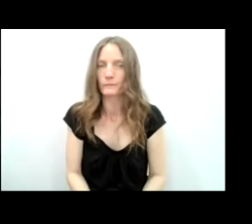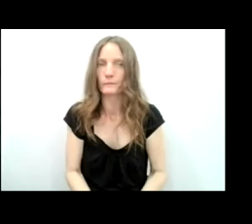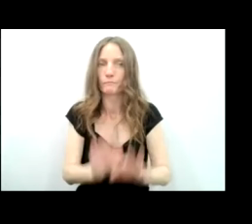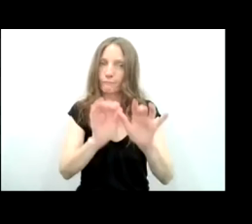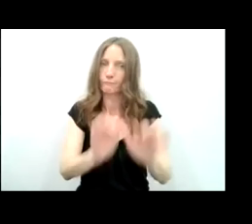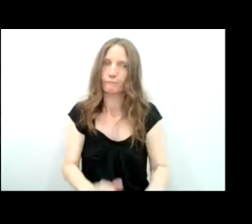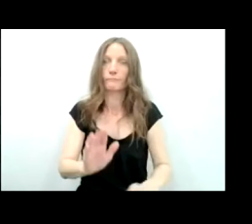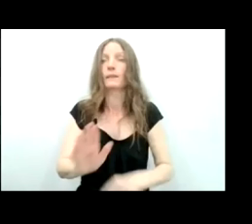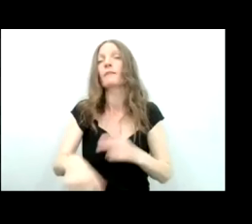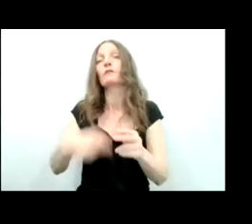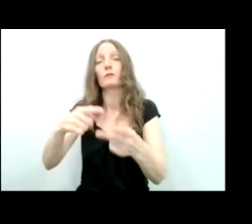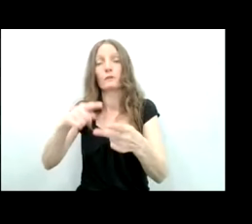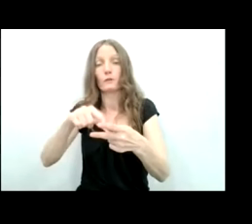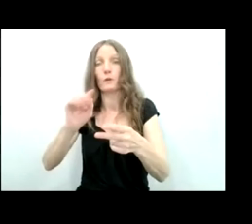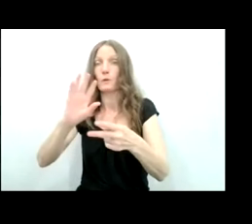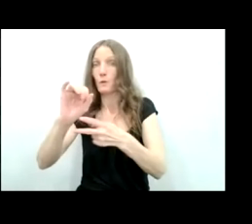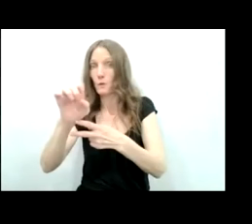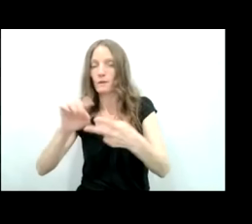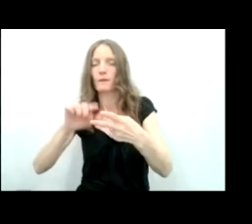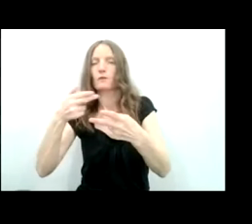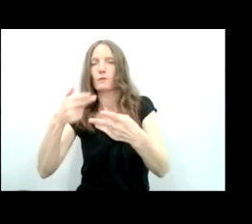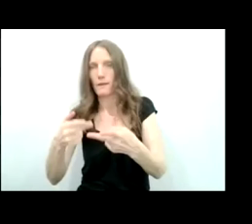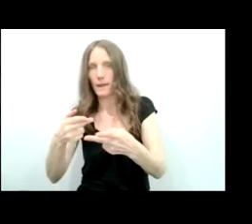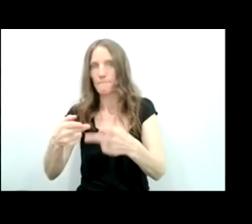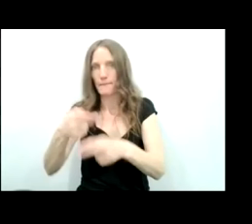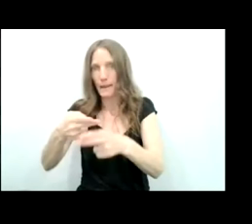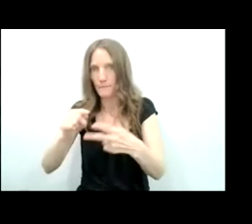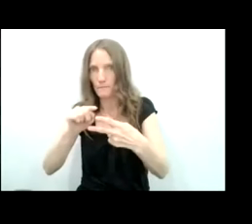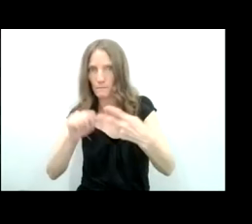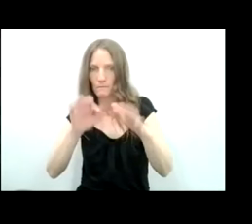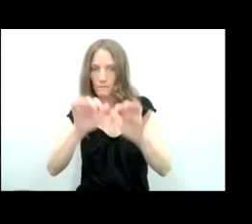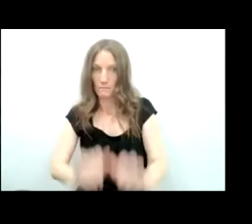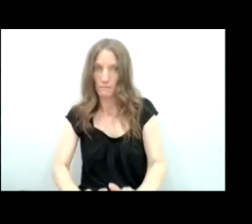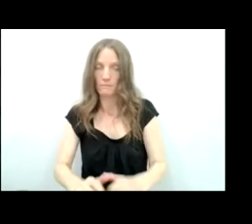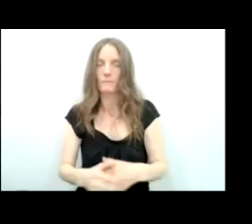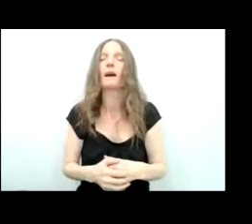name, and we're going to sort of get kicked off once everyone's joined us.